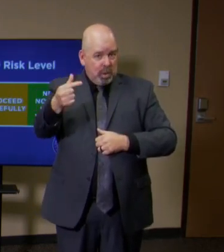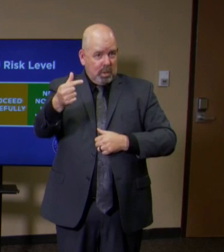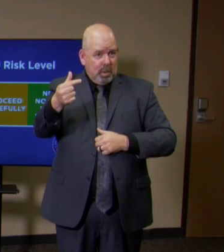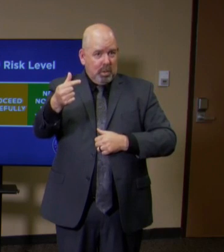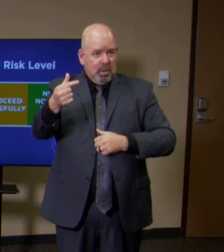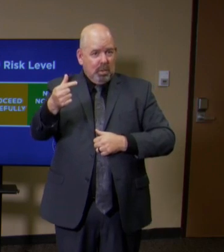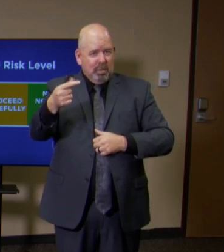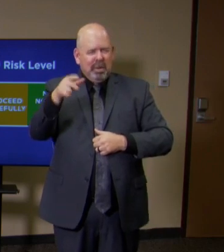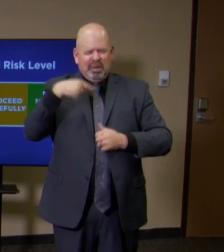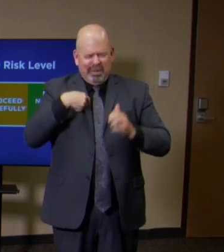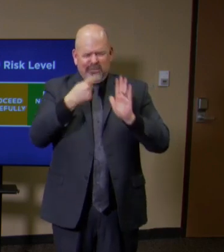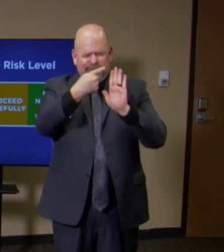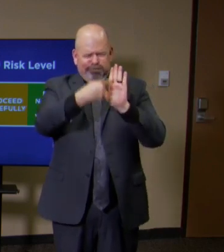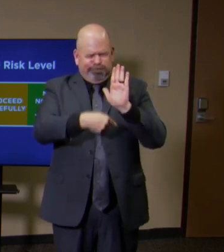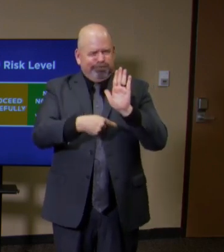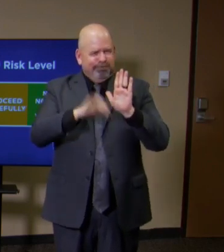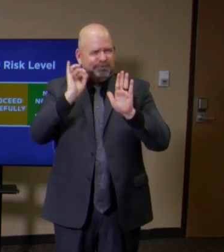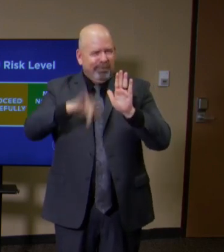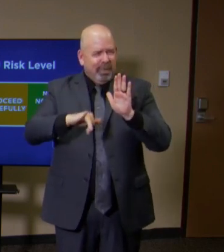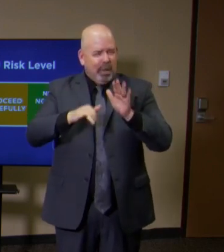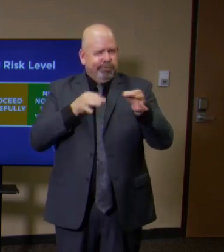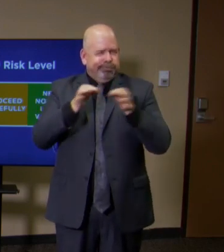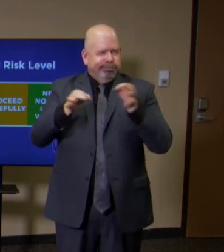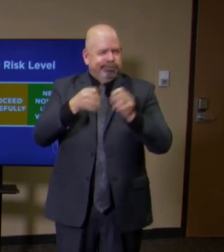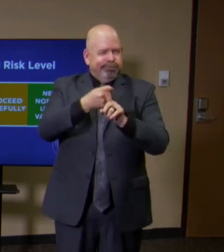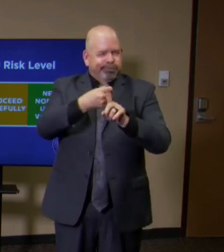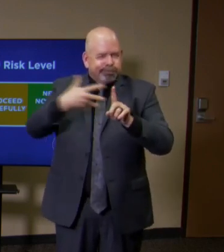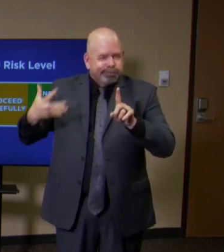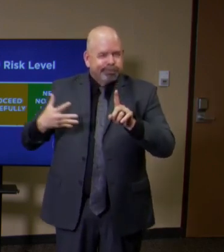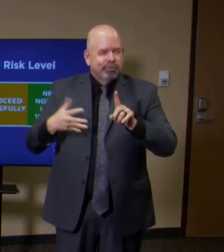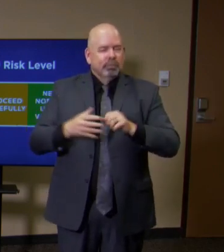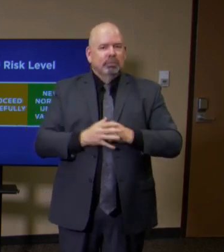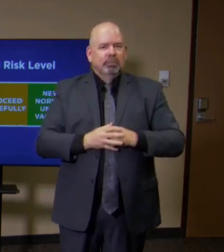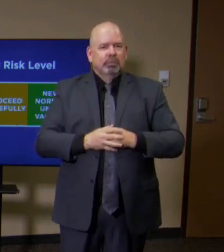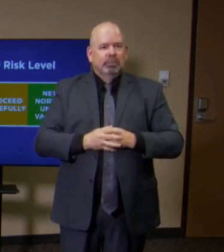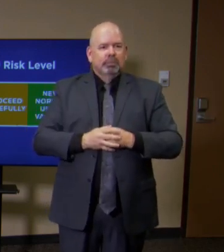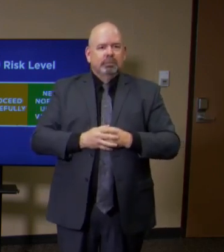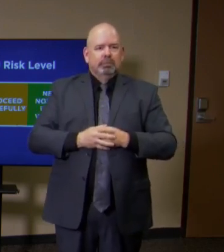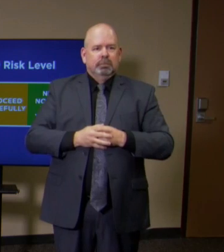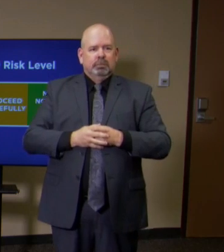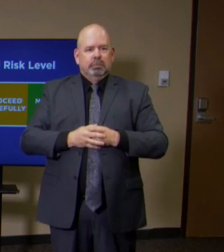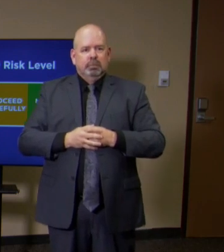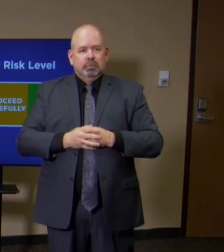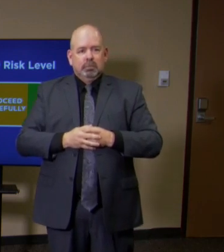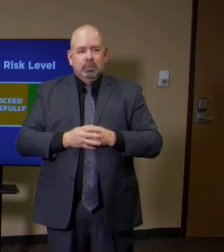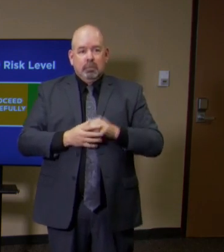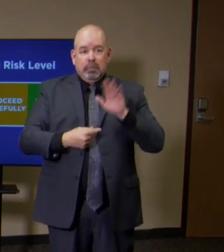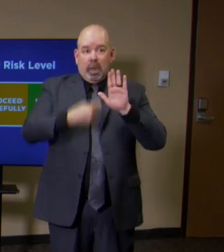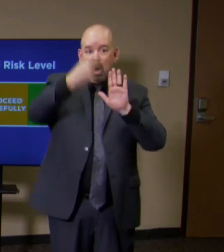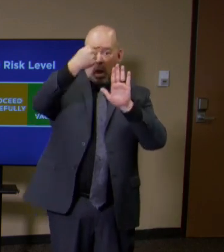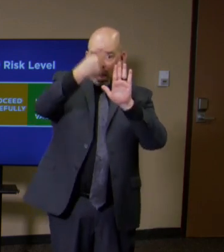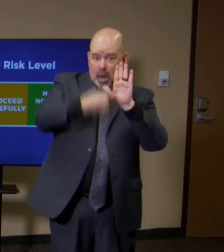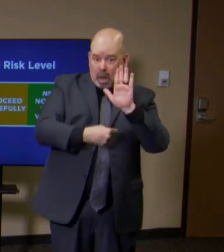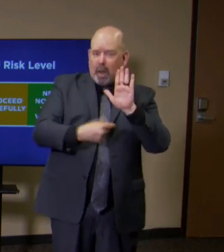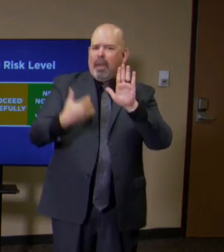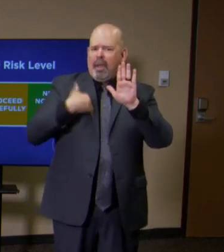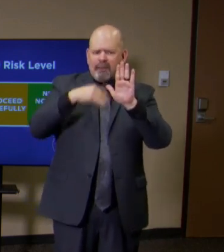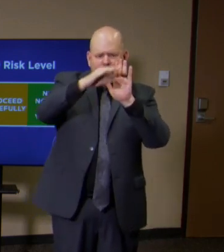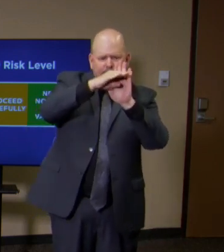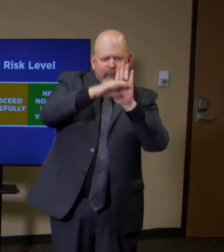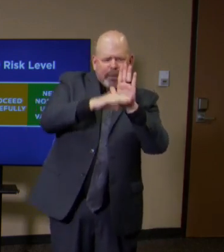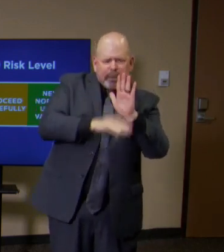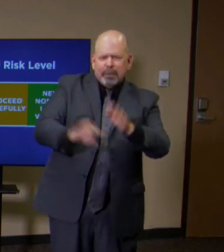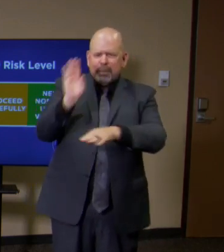and that should give you a high degree of confidence in shopping there and frequenting there.